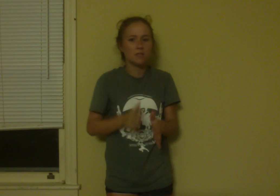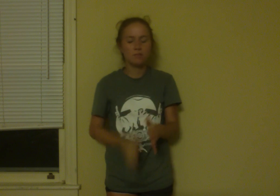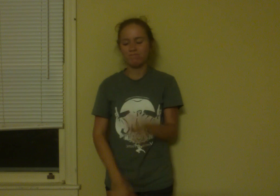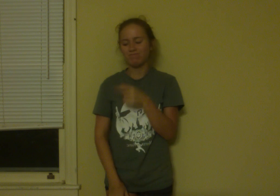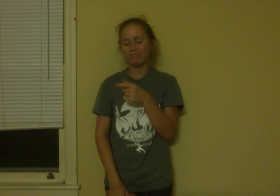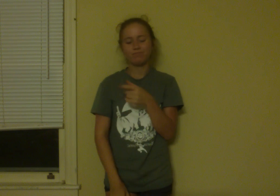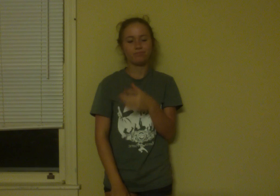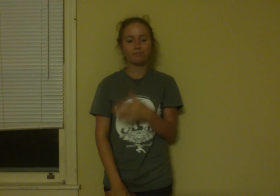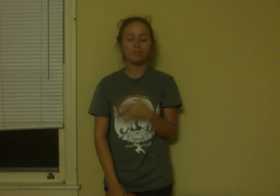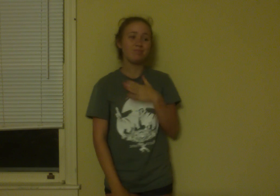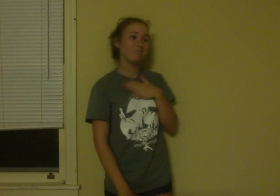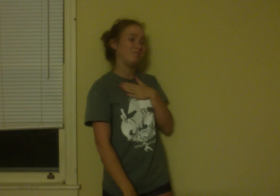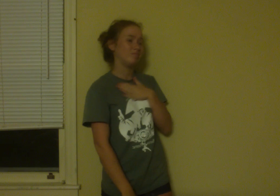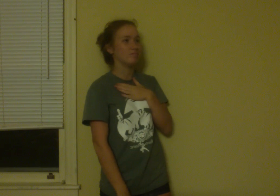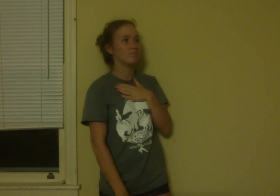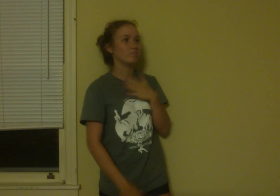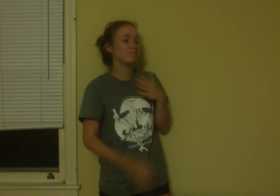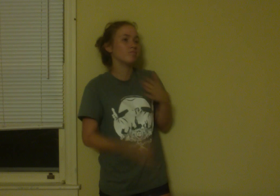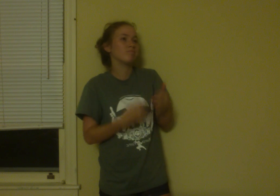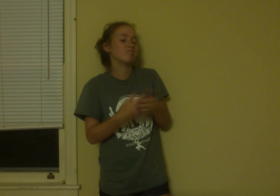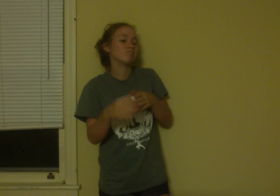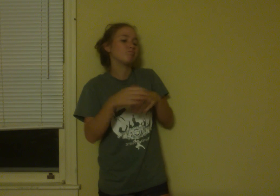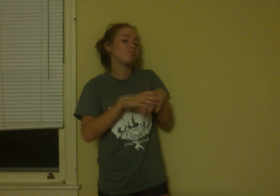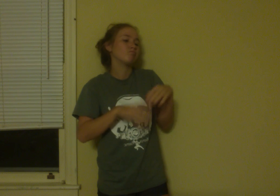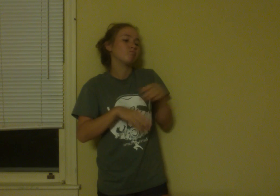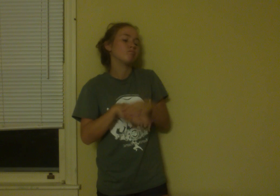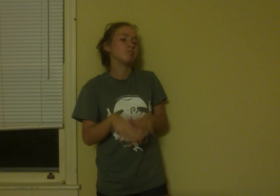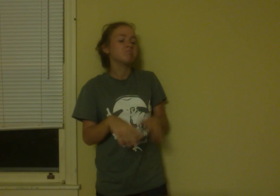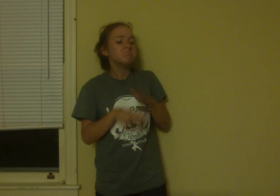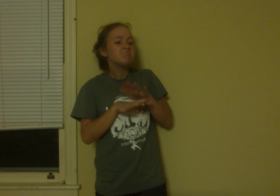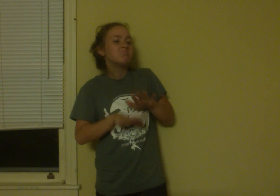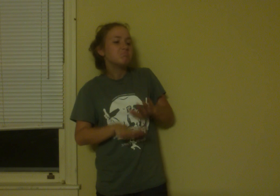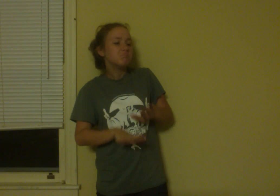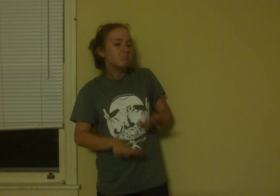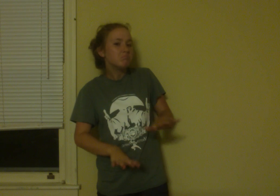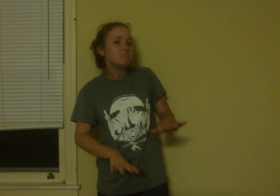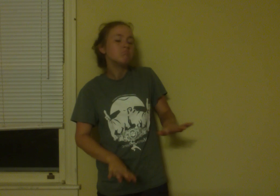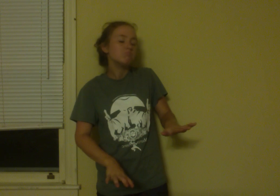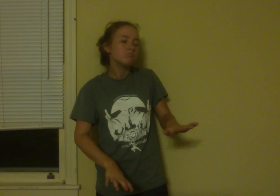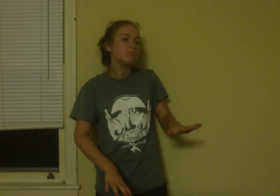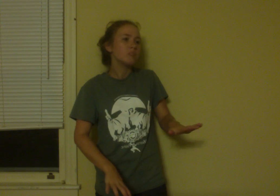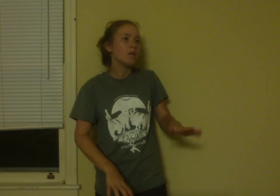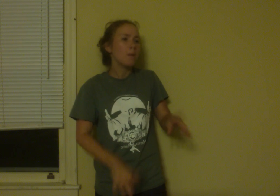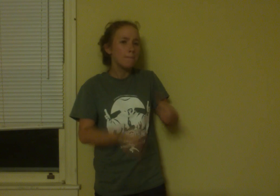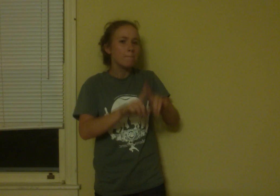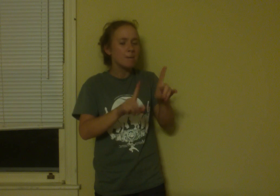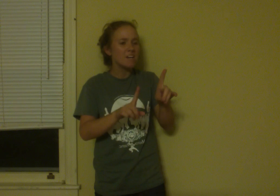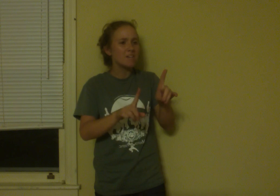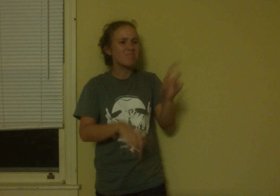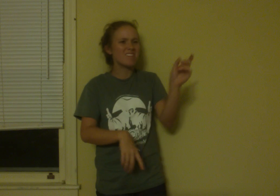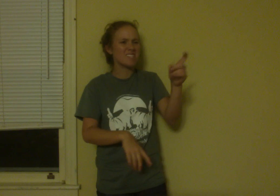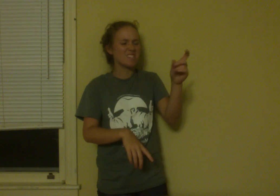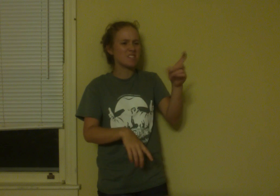back guy when it comes to my climbing and just kind of let it flow, but sometimes you gotta like force it a little bit.